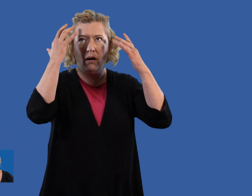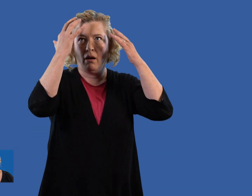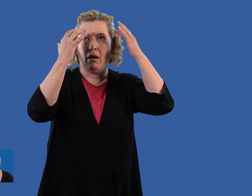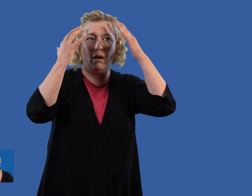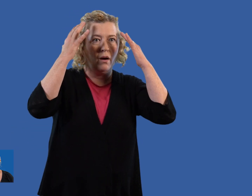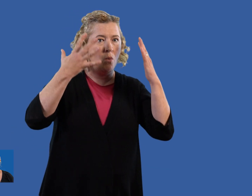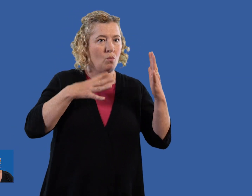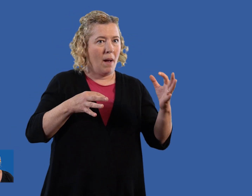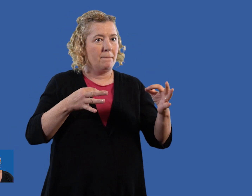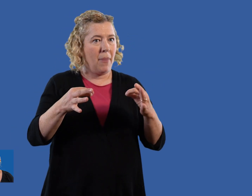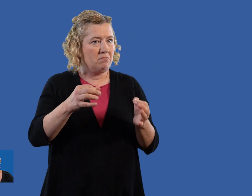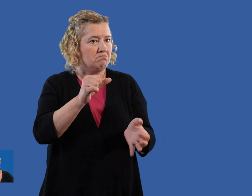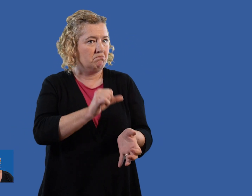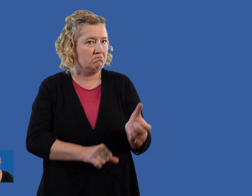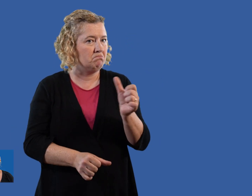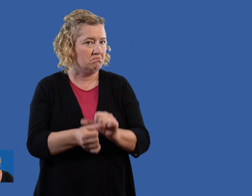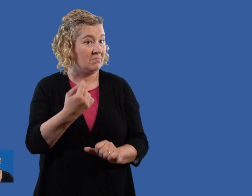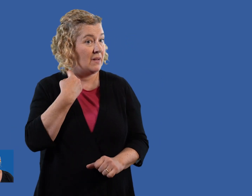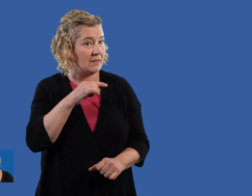suicide thoughts and actions.